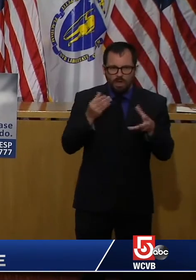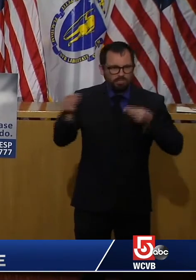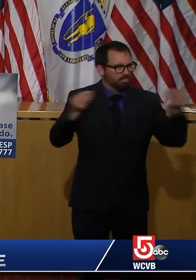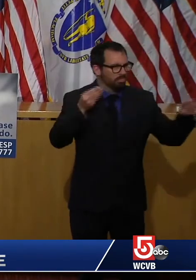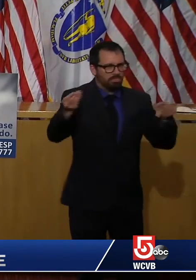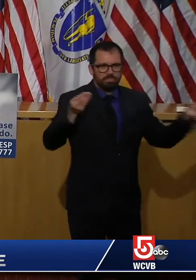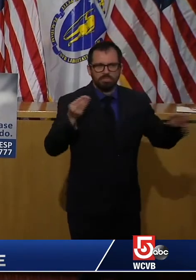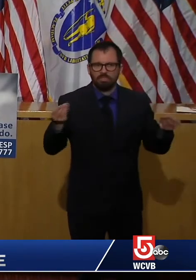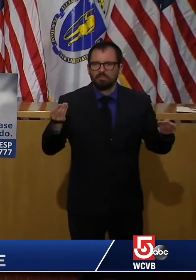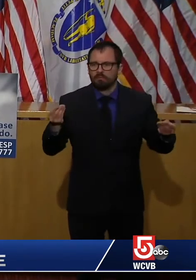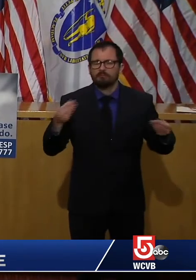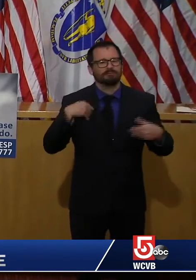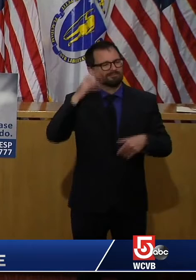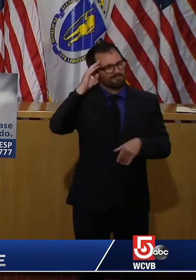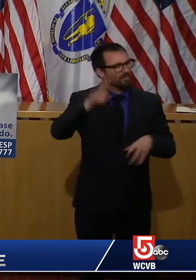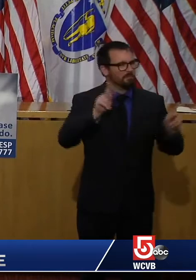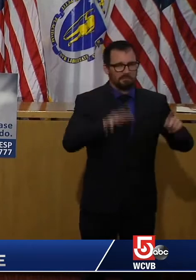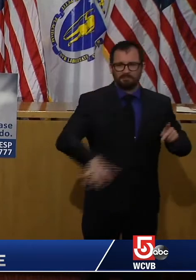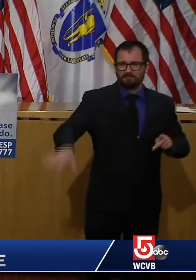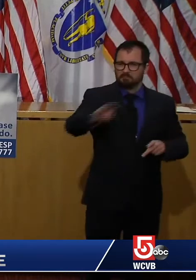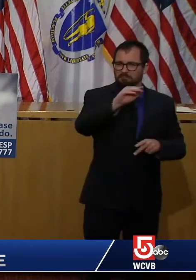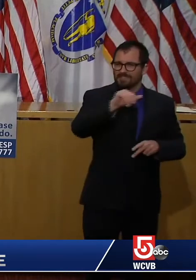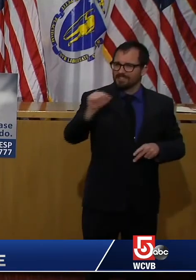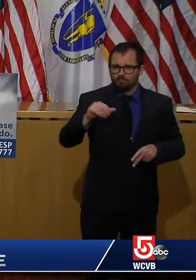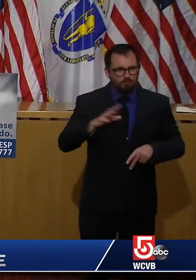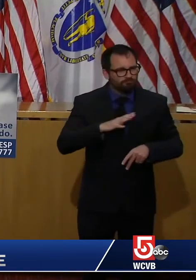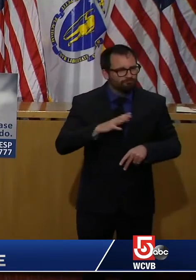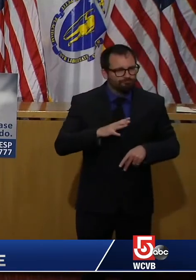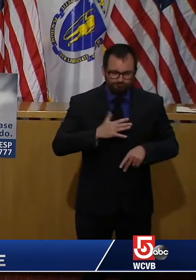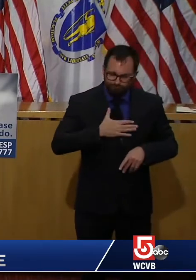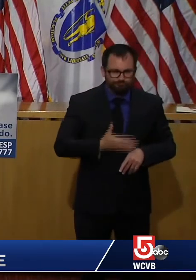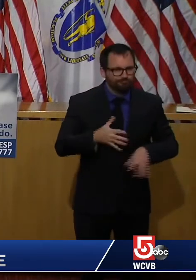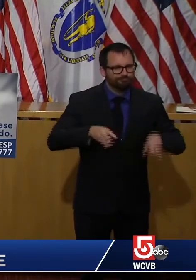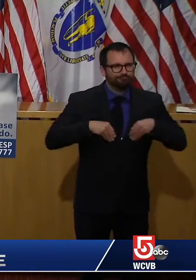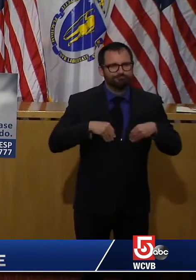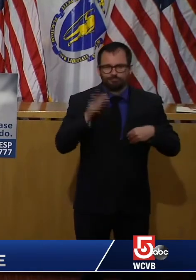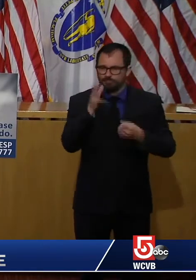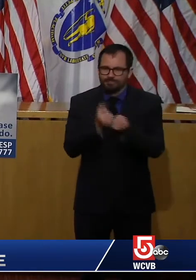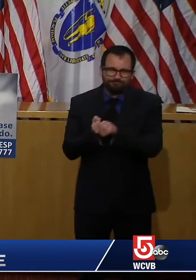be the call they would make too. Governor, there seem to be two things going on here. One is